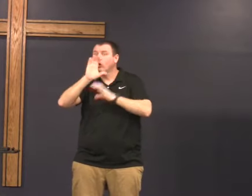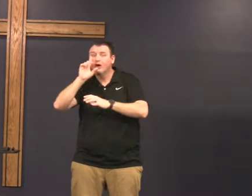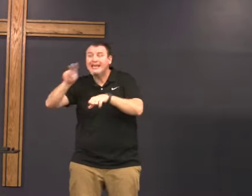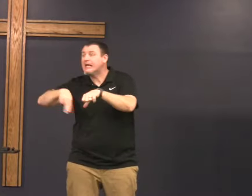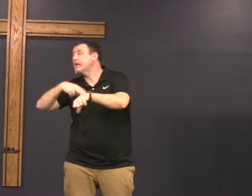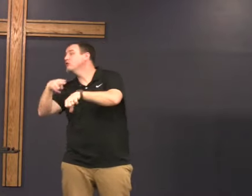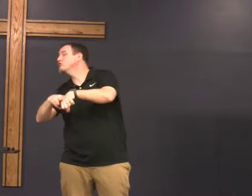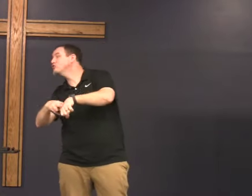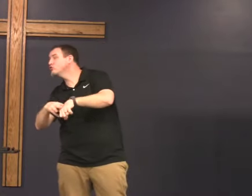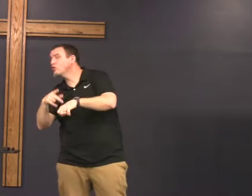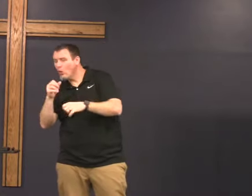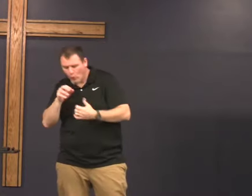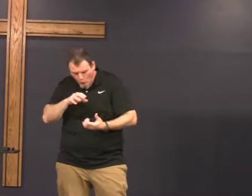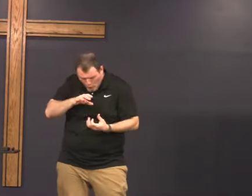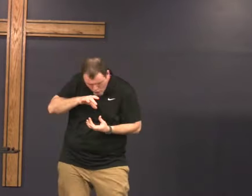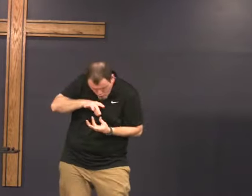stars, look at nature,